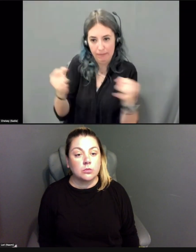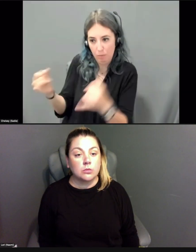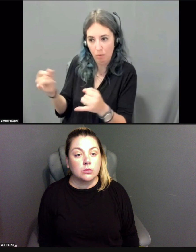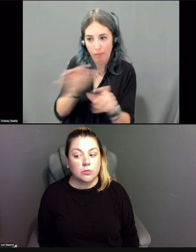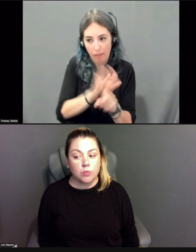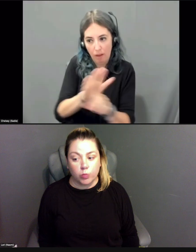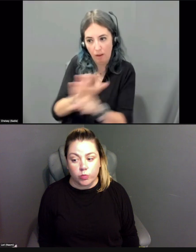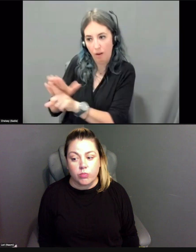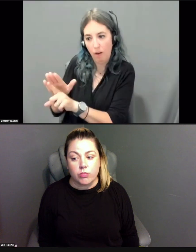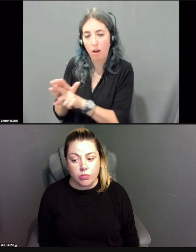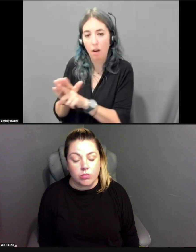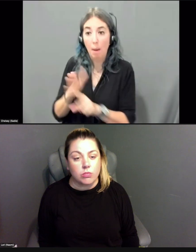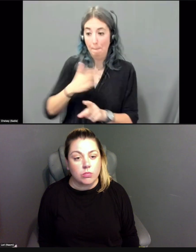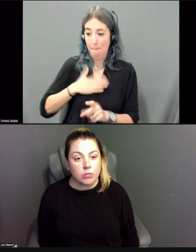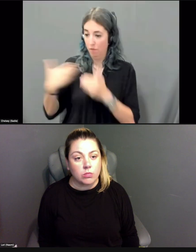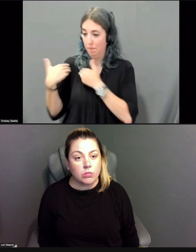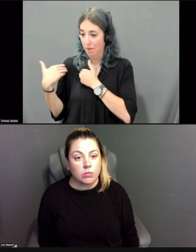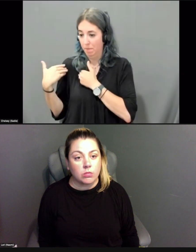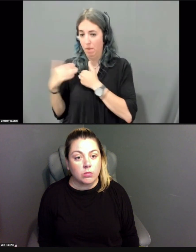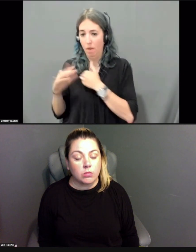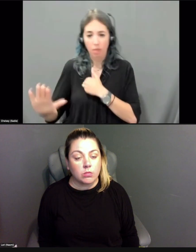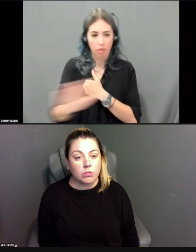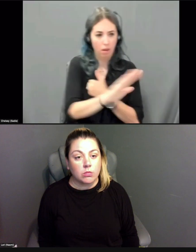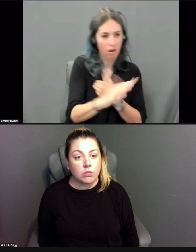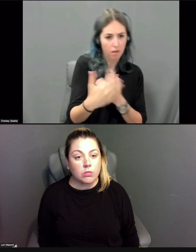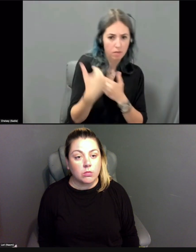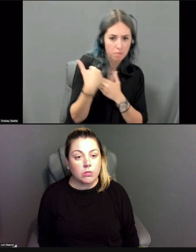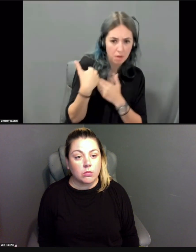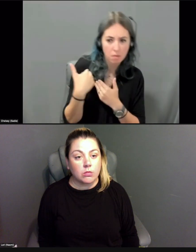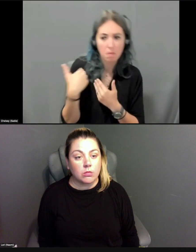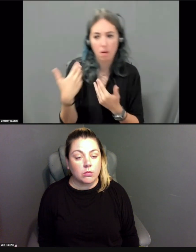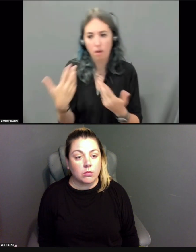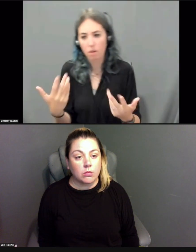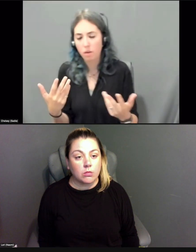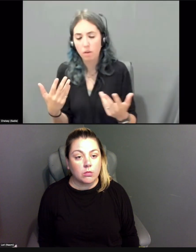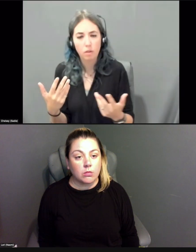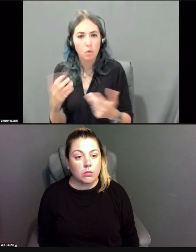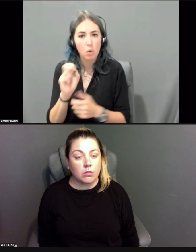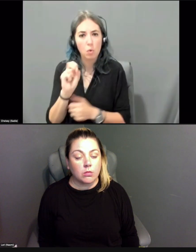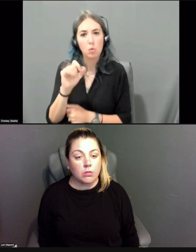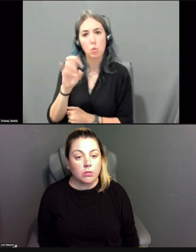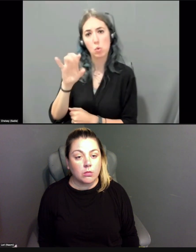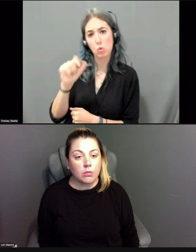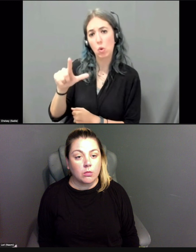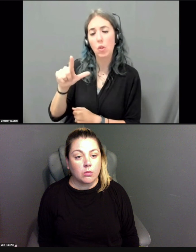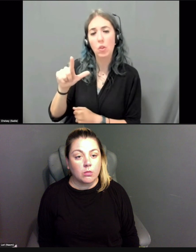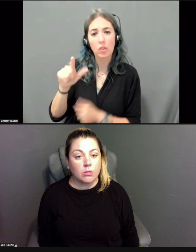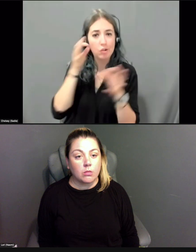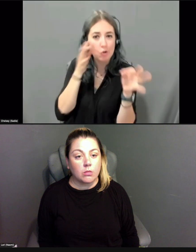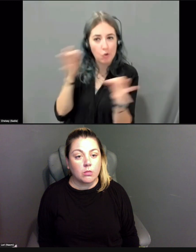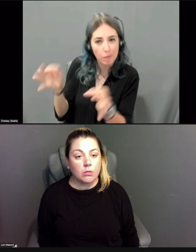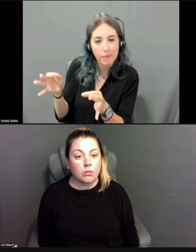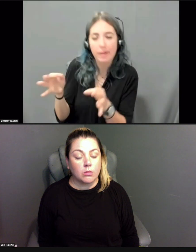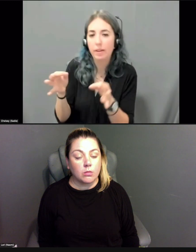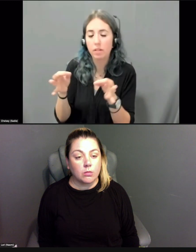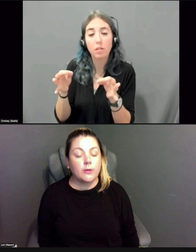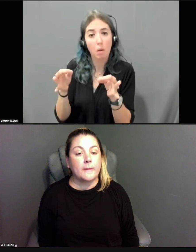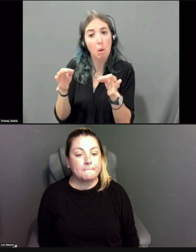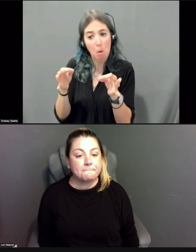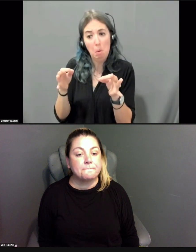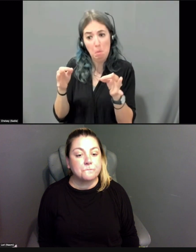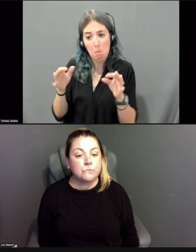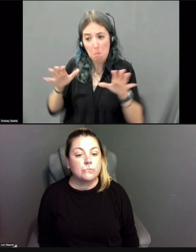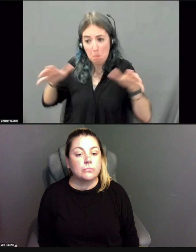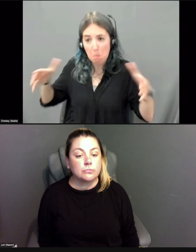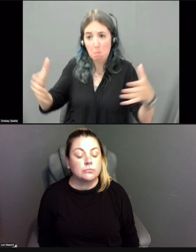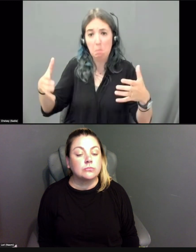determinants and all the other things. Yes, you are in a community in some of those settings, but it's more of